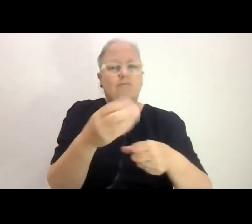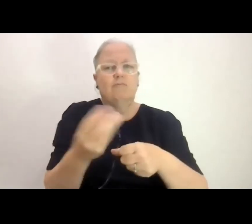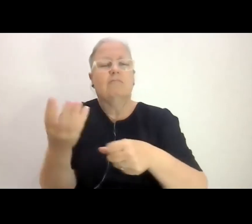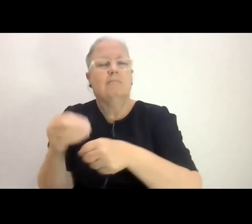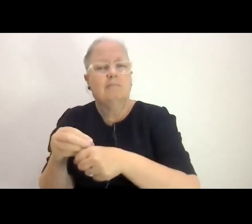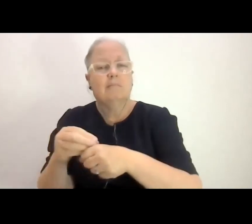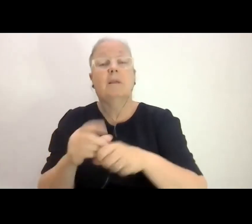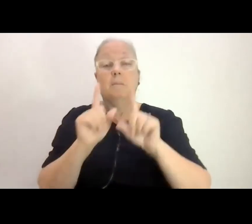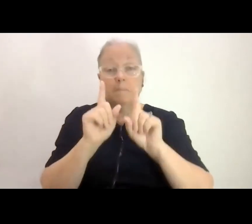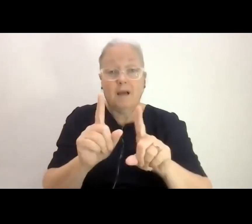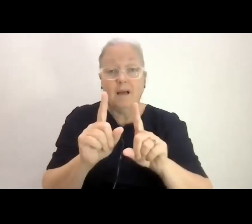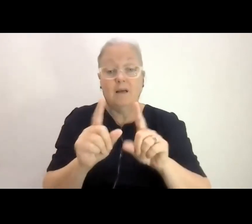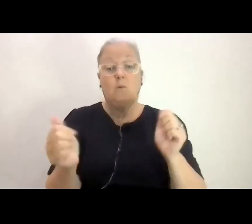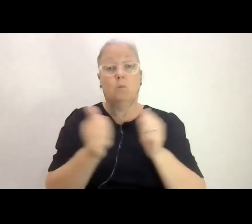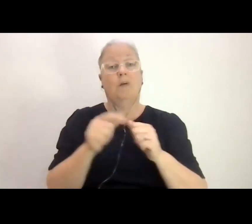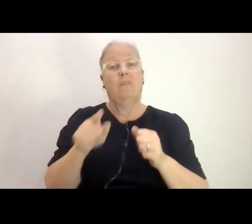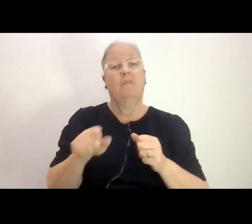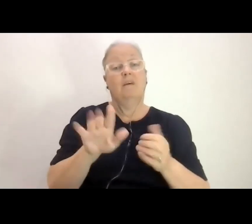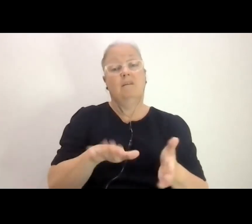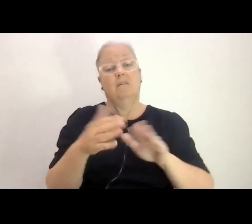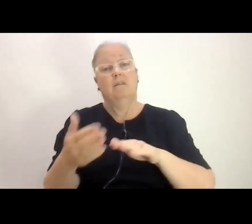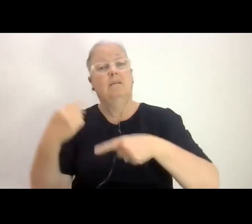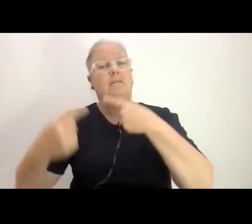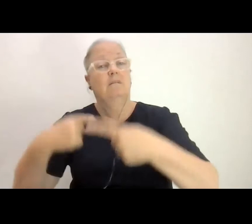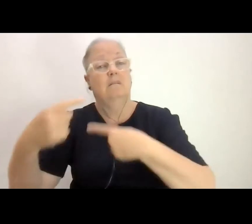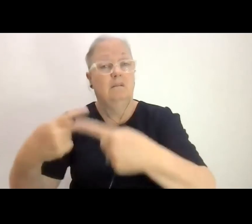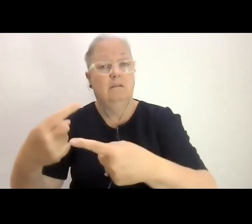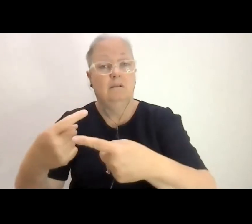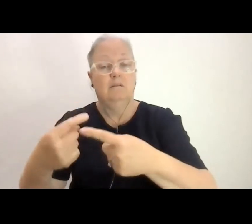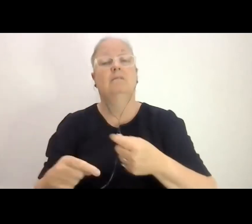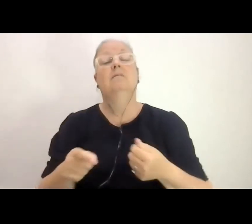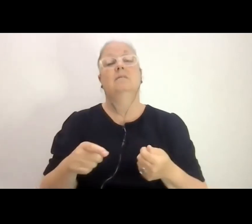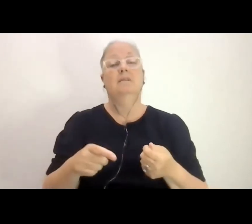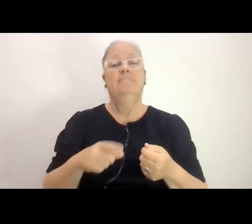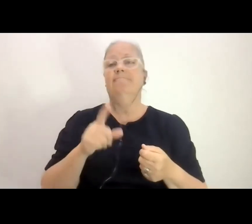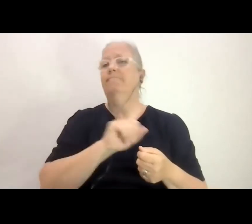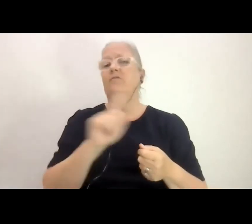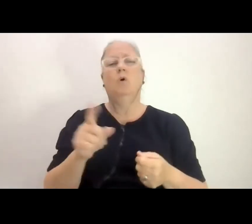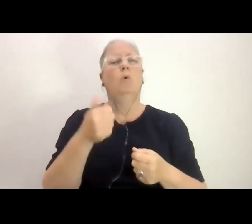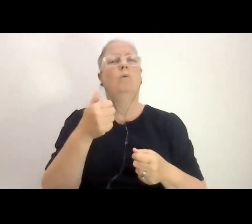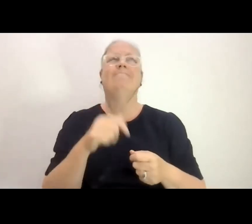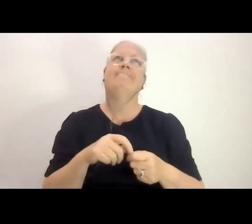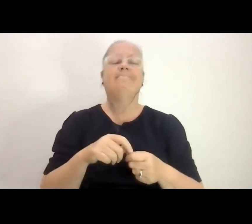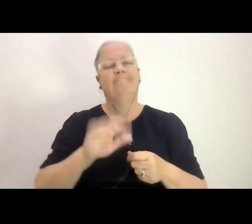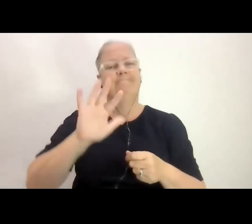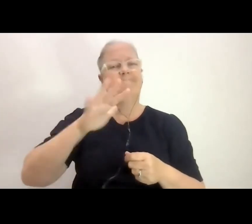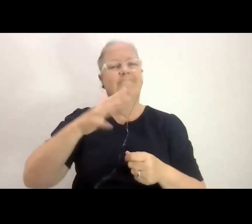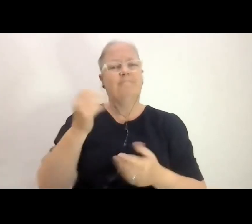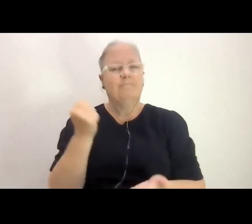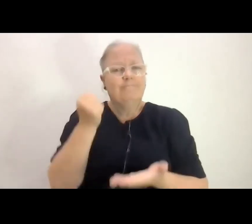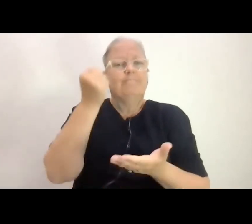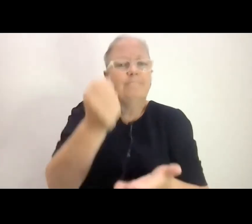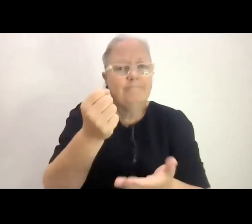However, implementation remains low due to the lack of investment in human resources, financing, and